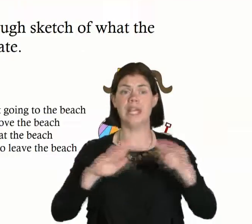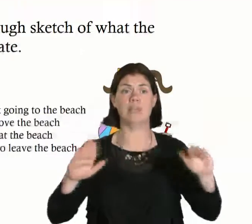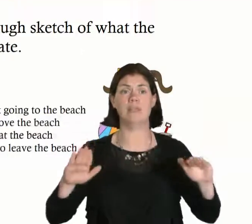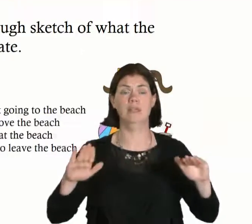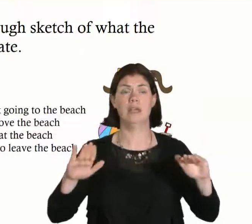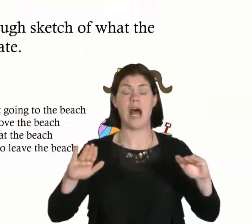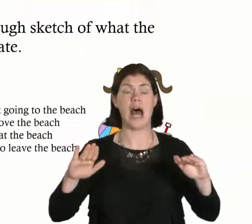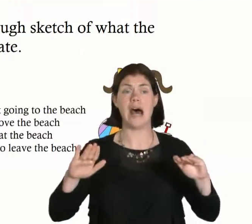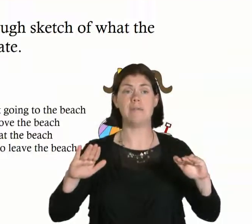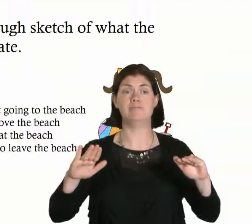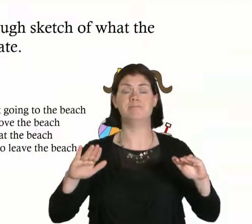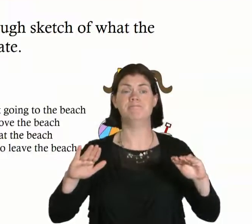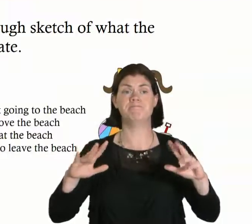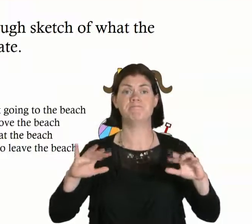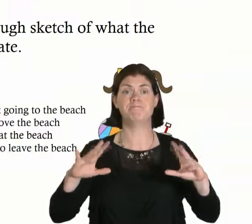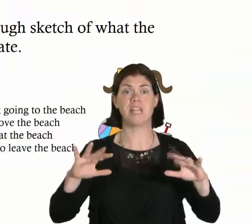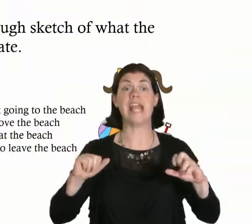doing